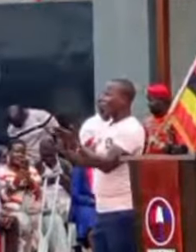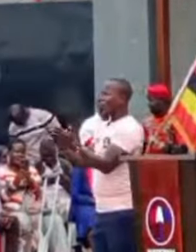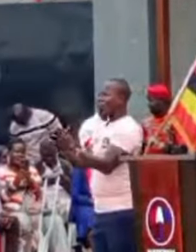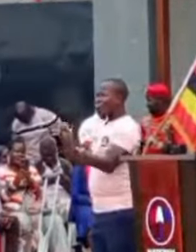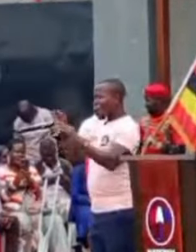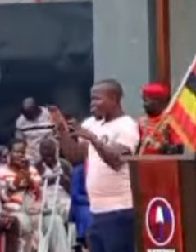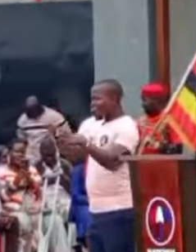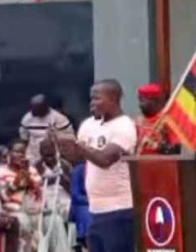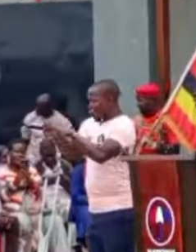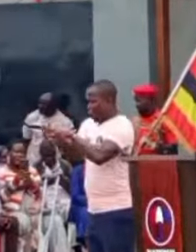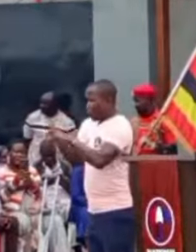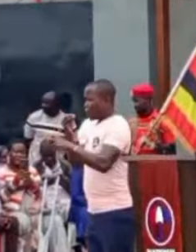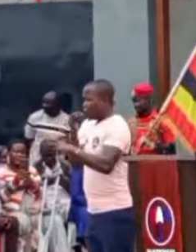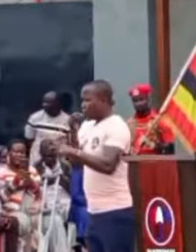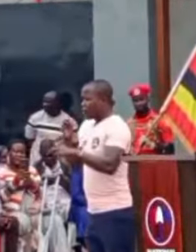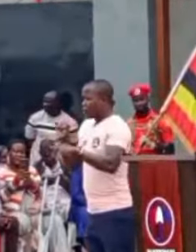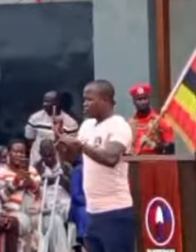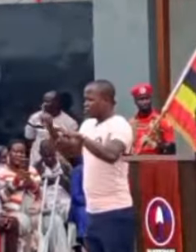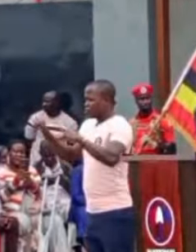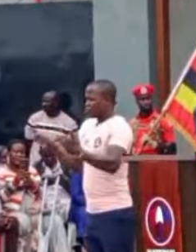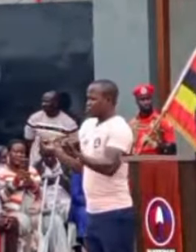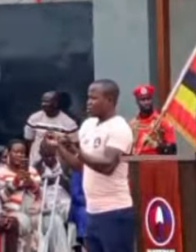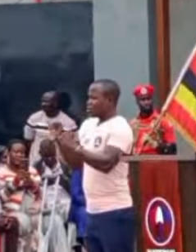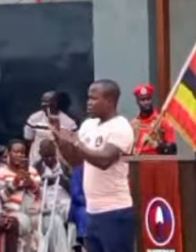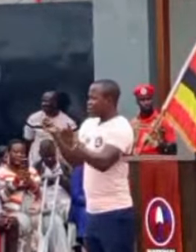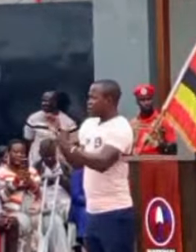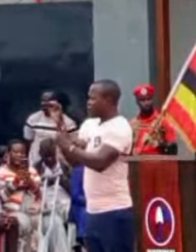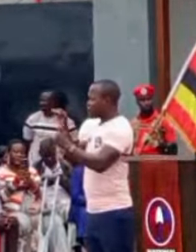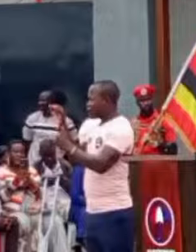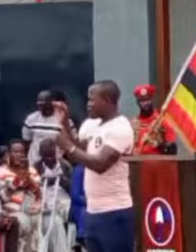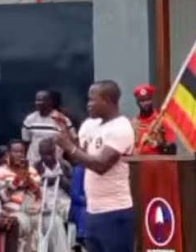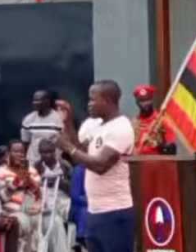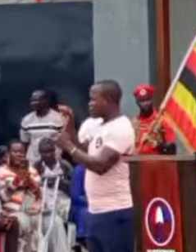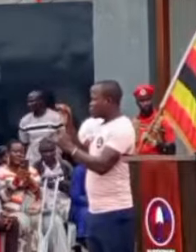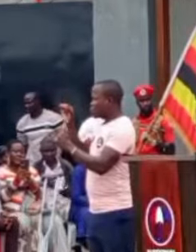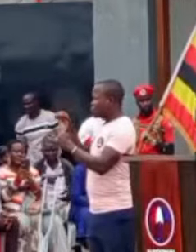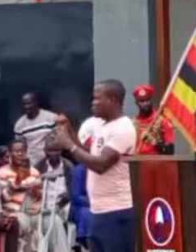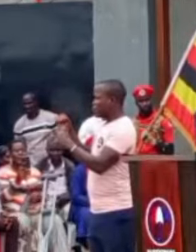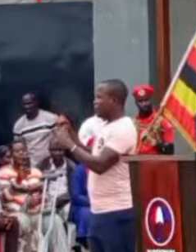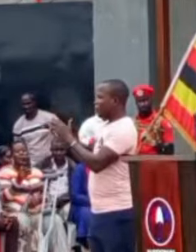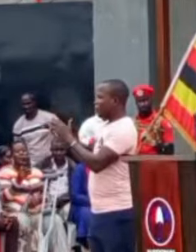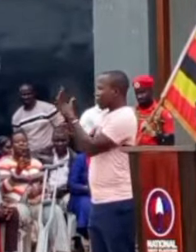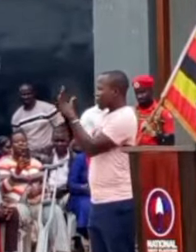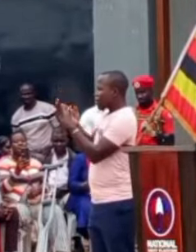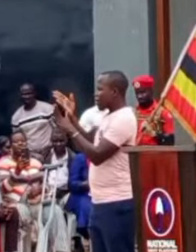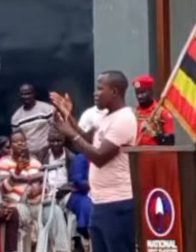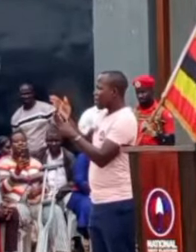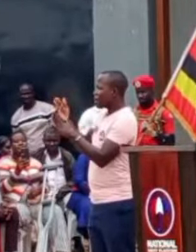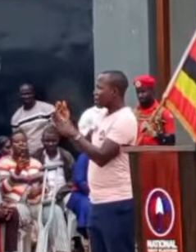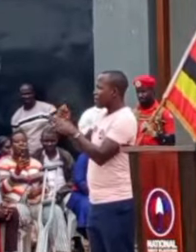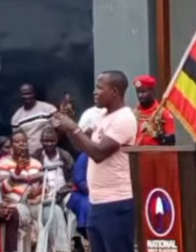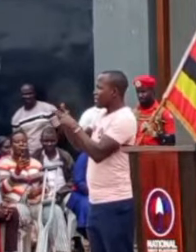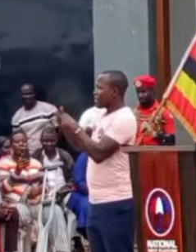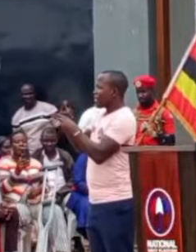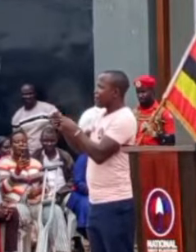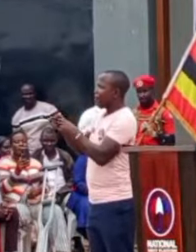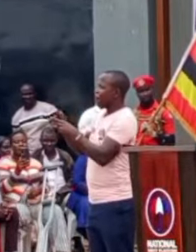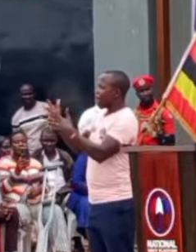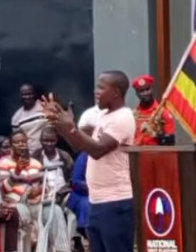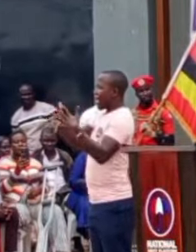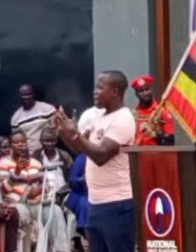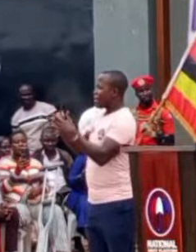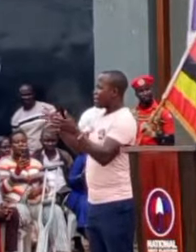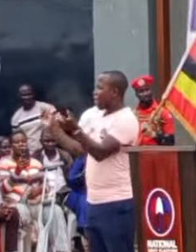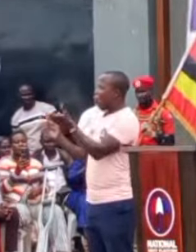mwabanoonyereza njagala mugendeko ku program gye bayita America's Got Talent mulaba abaana abalina obulemu abalina autism